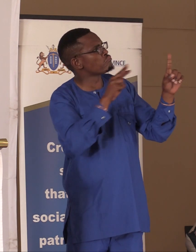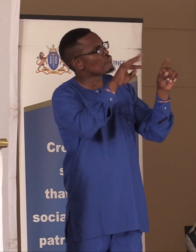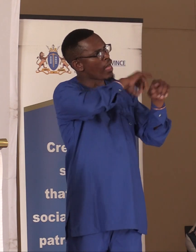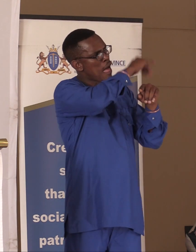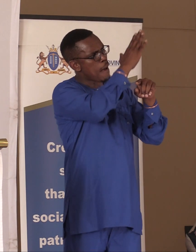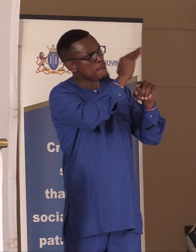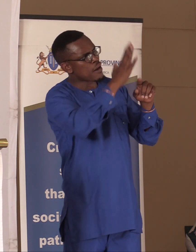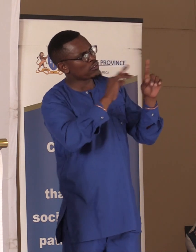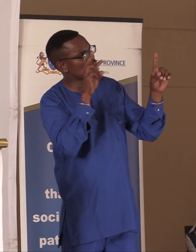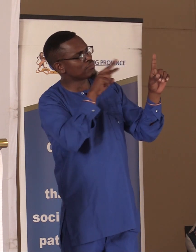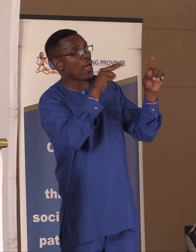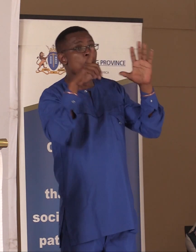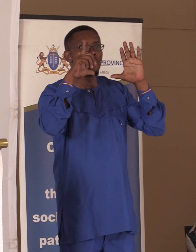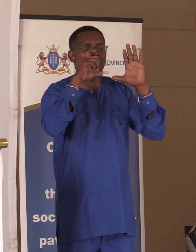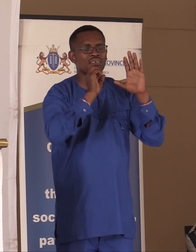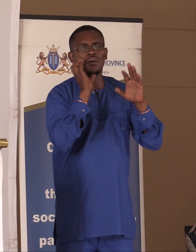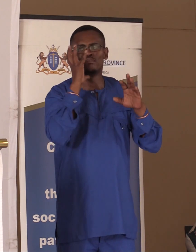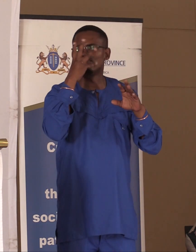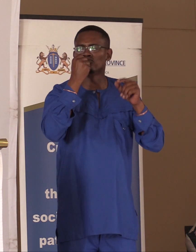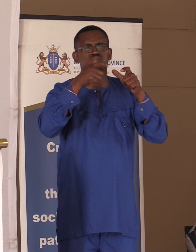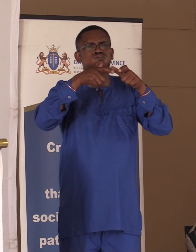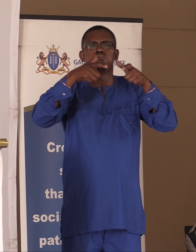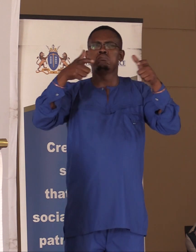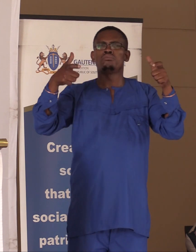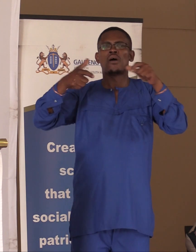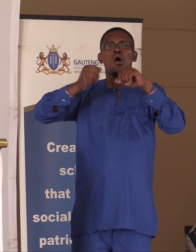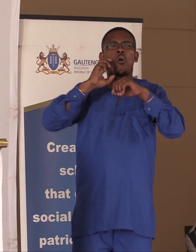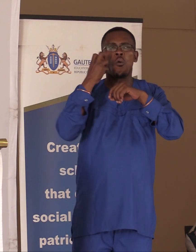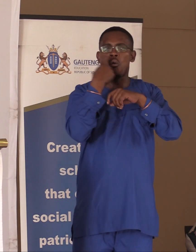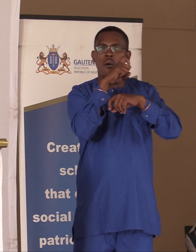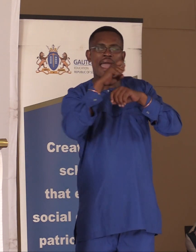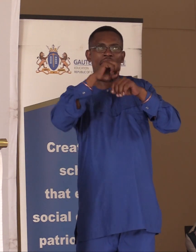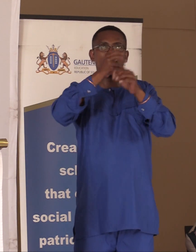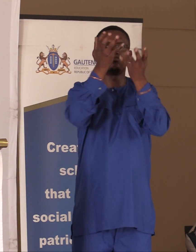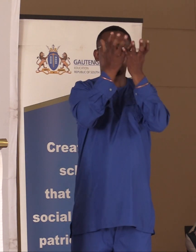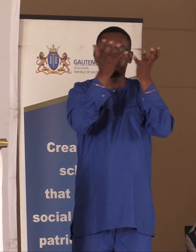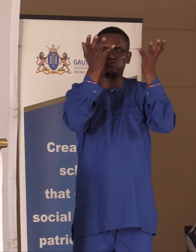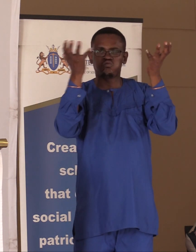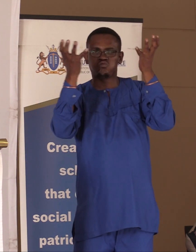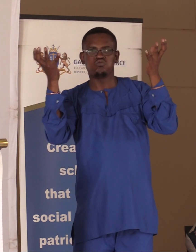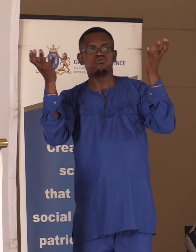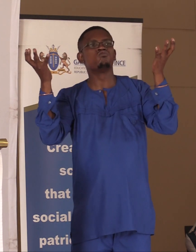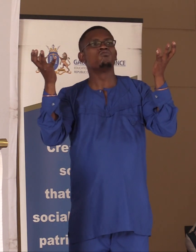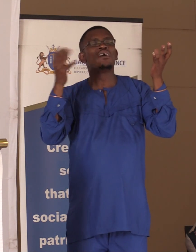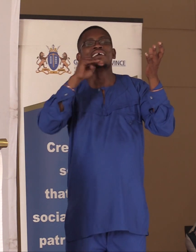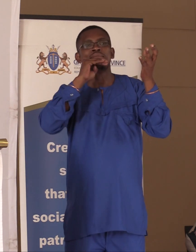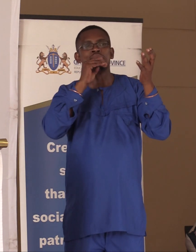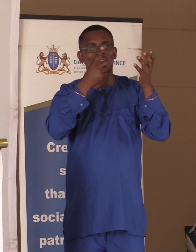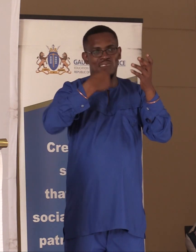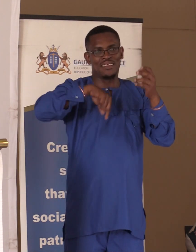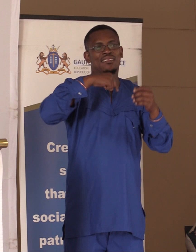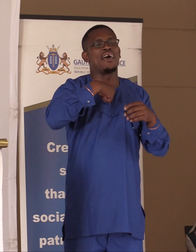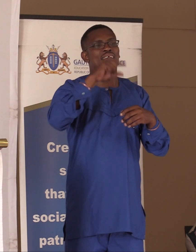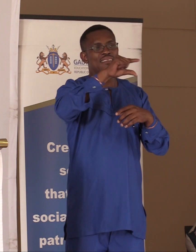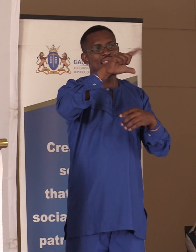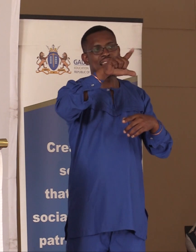Kilimanjaro depicted in pictures, you'll see a white covering on top. That white covering is ice, glaciers. So